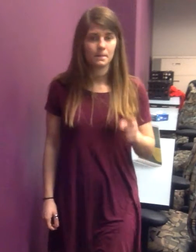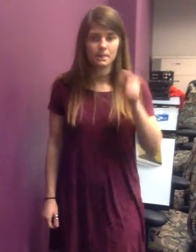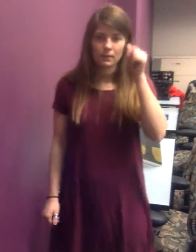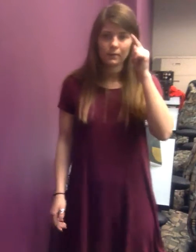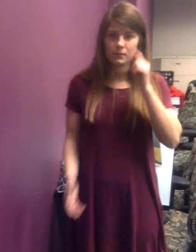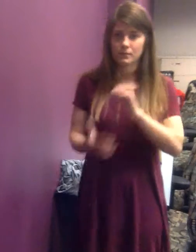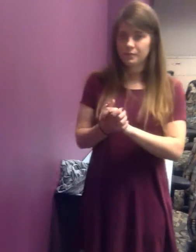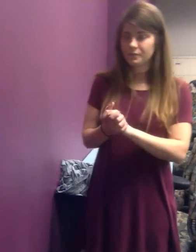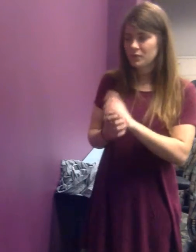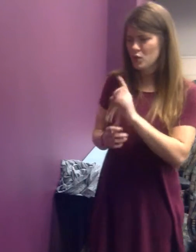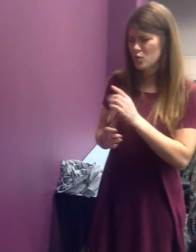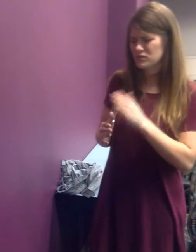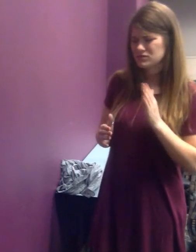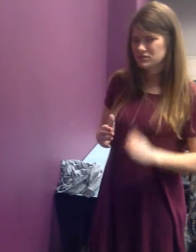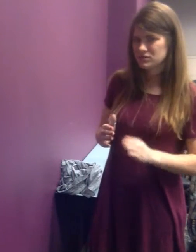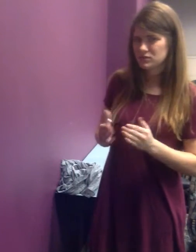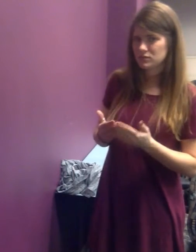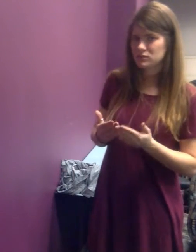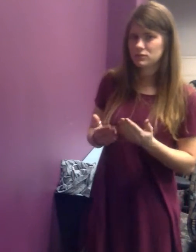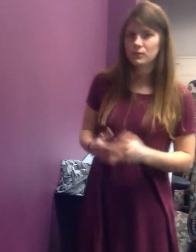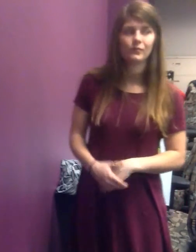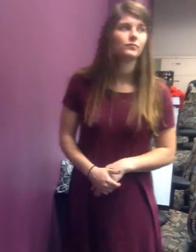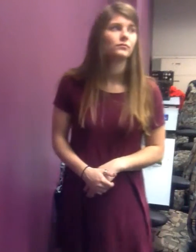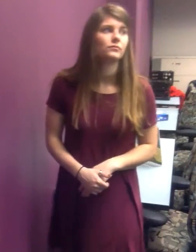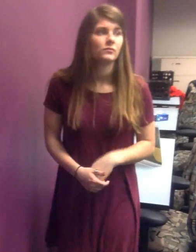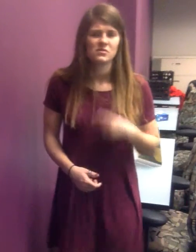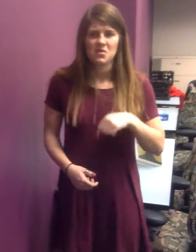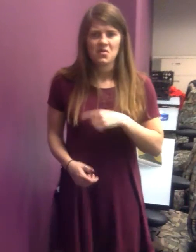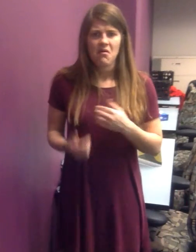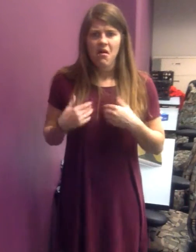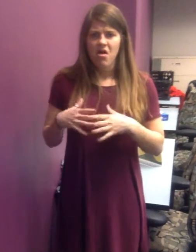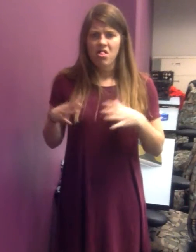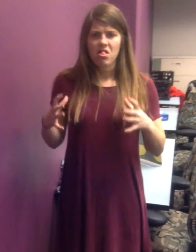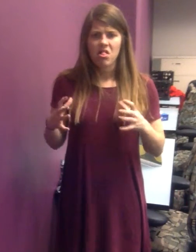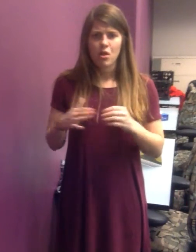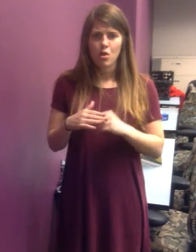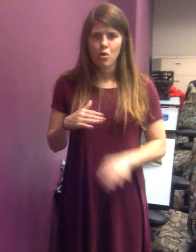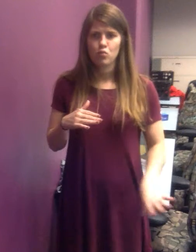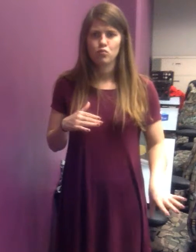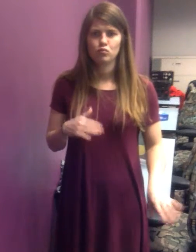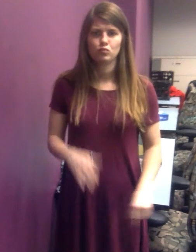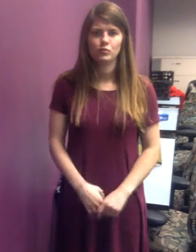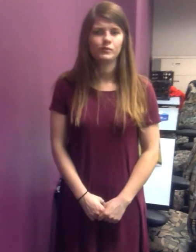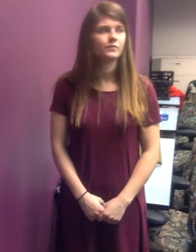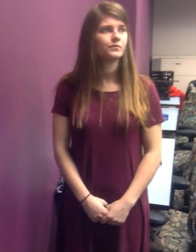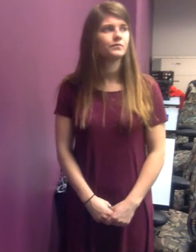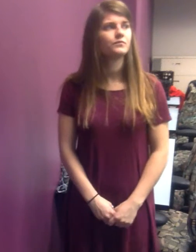have to include all the naysayers and all the people who say climate change isn't happening, that sea level isn't